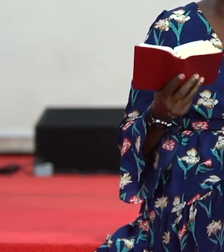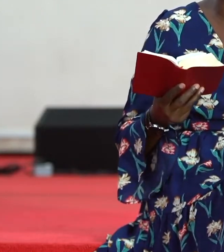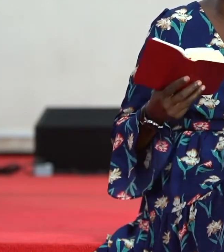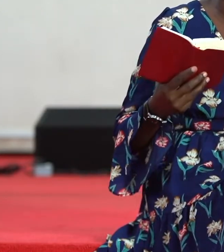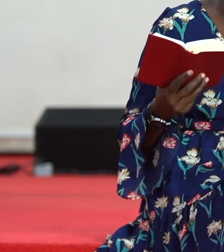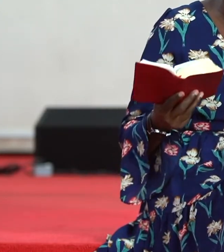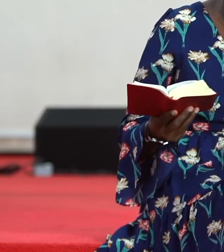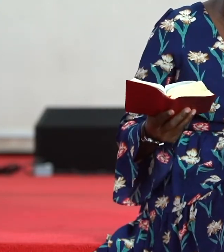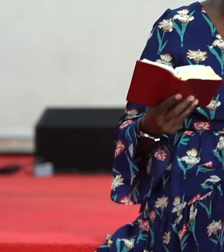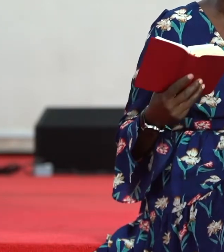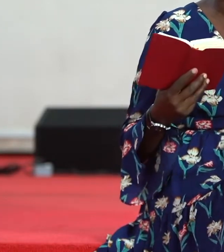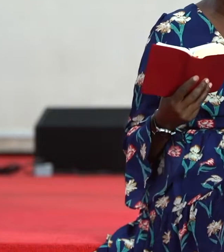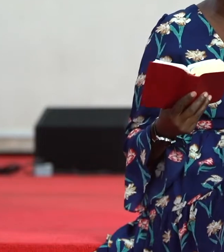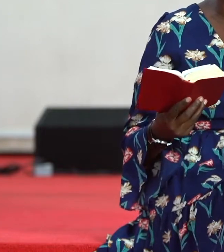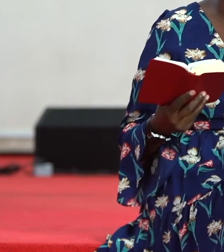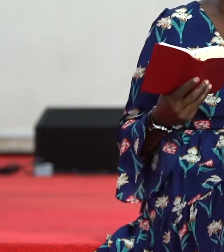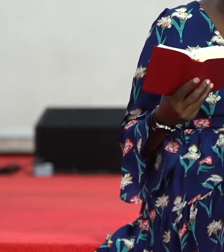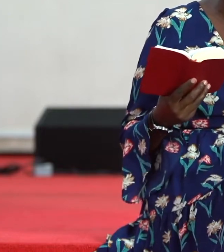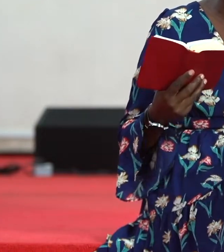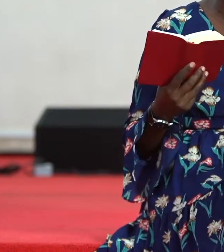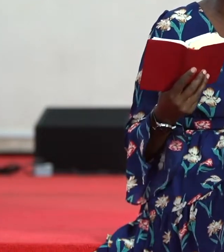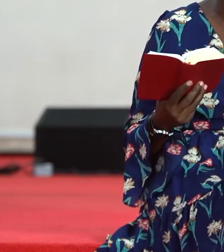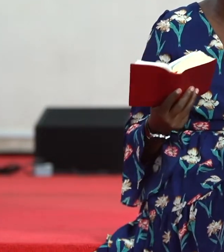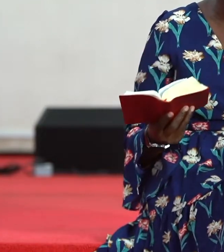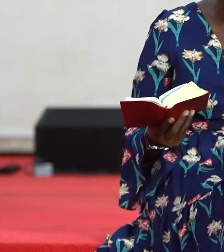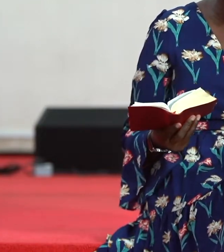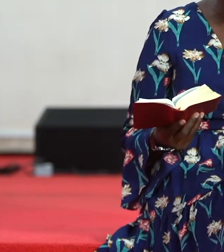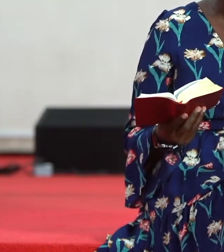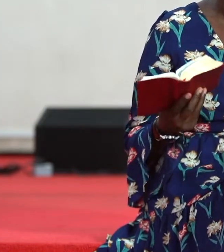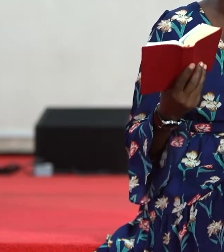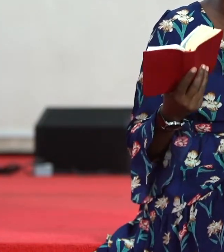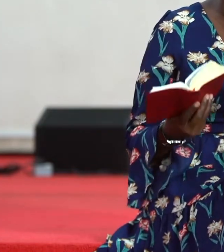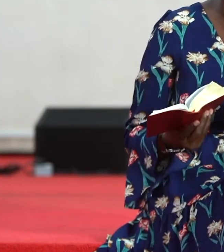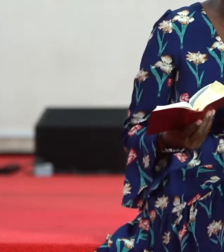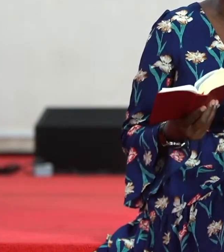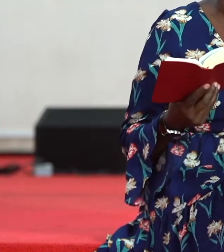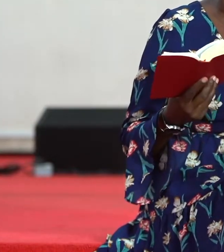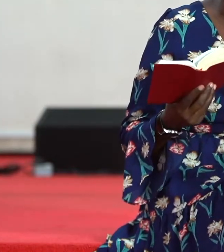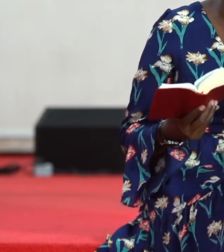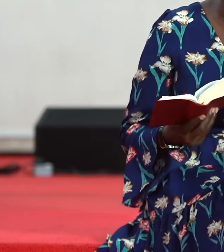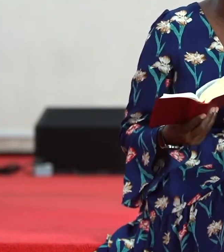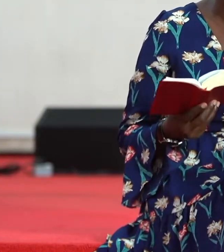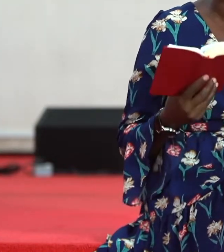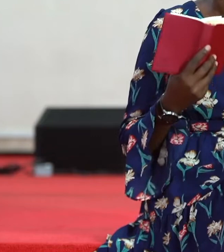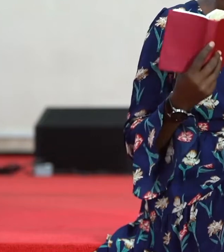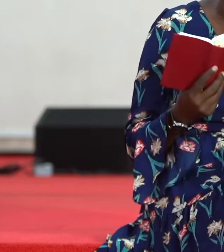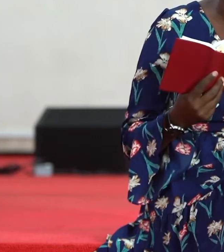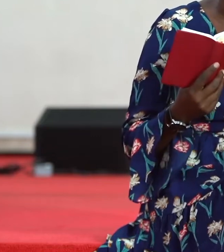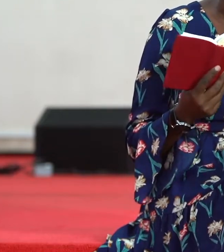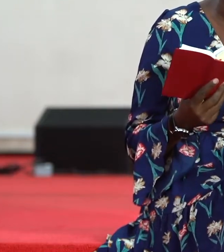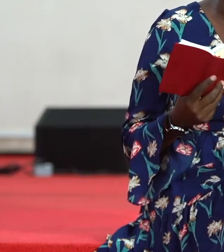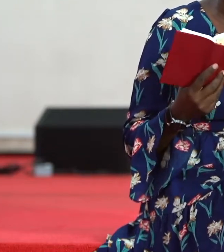with God, when we go to him, confess to him the wrongs that we have done against him, he's faithful, he forgives us, and